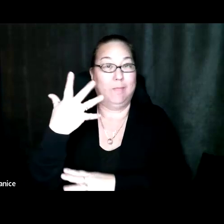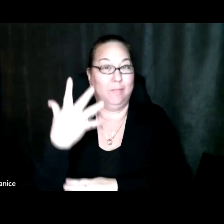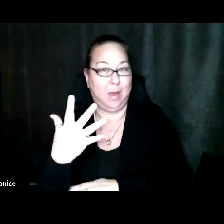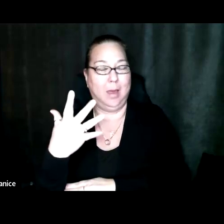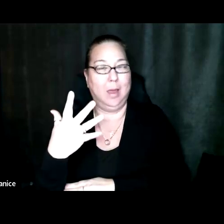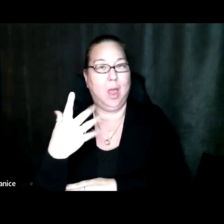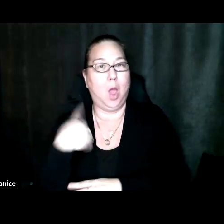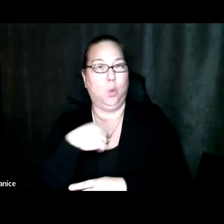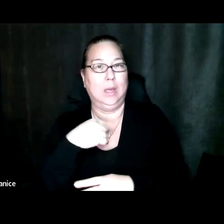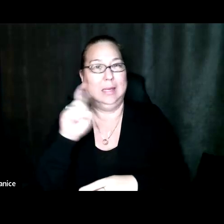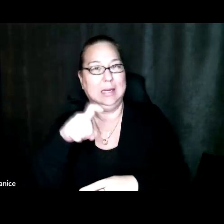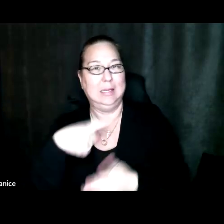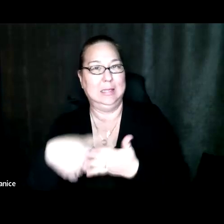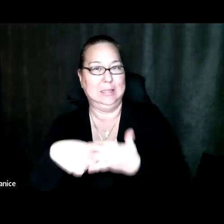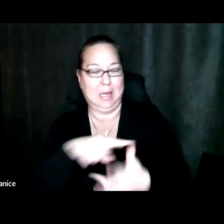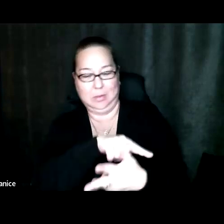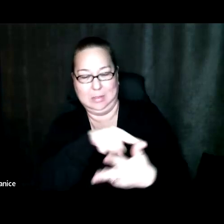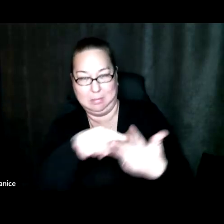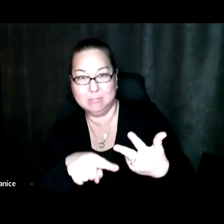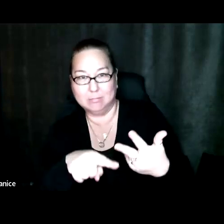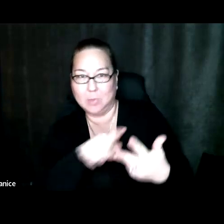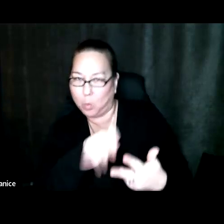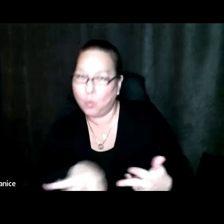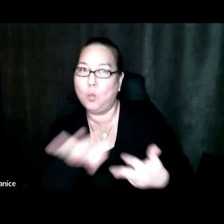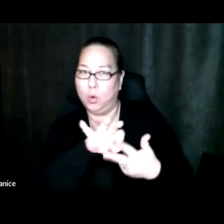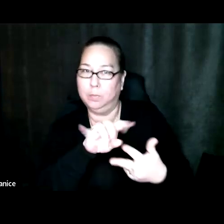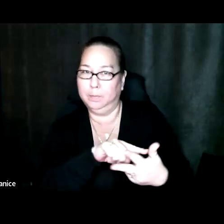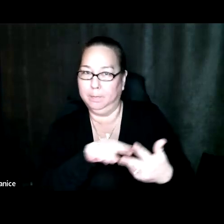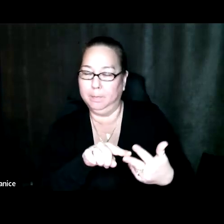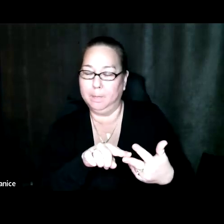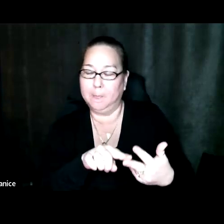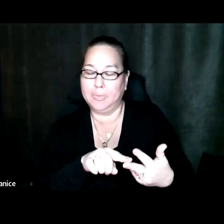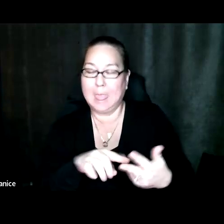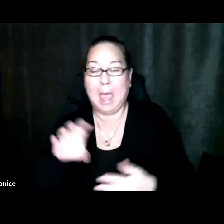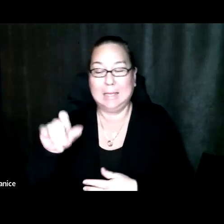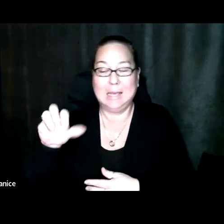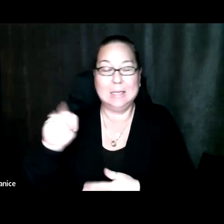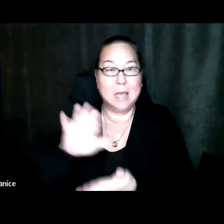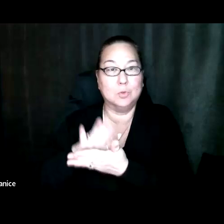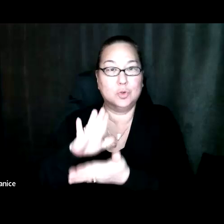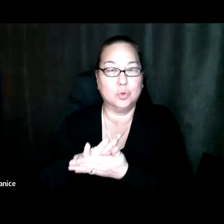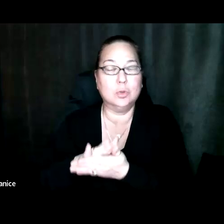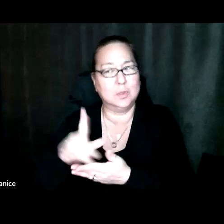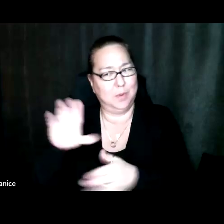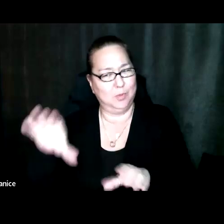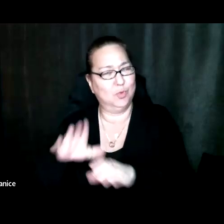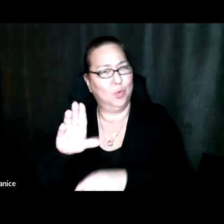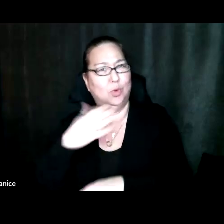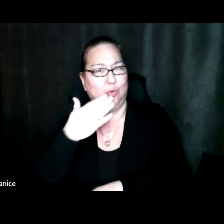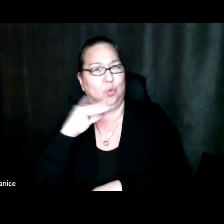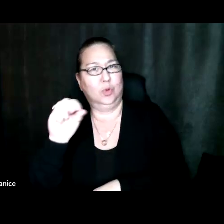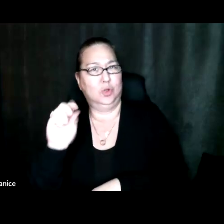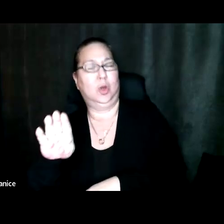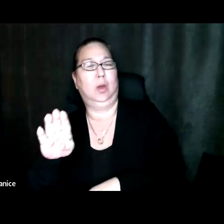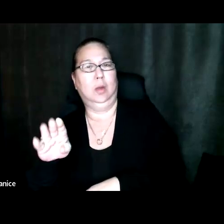all 3 of those things. I think the exam schools have done a good job coming up with